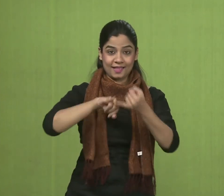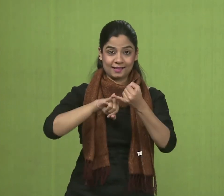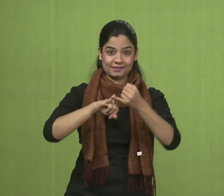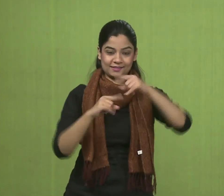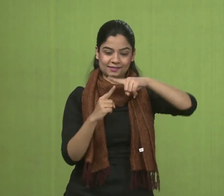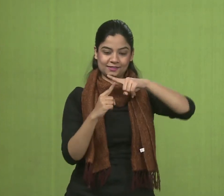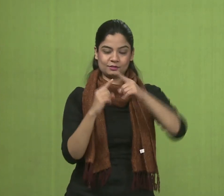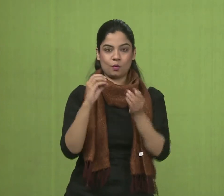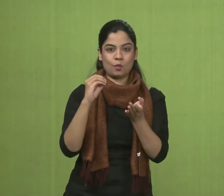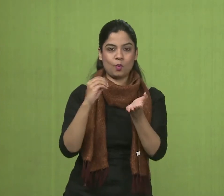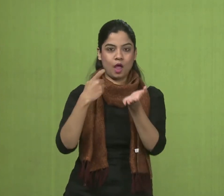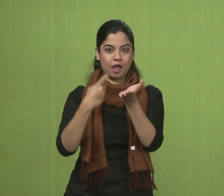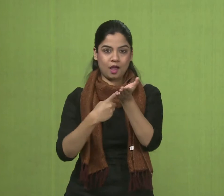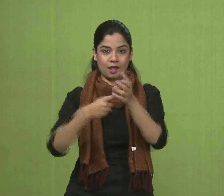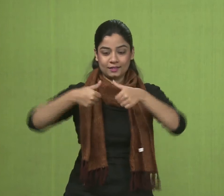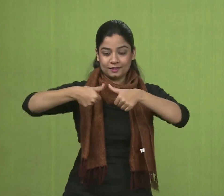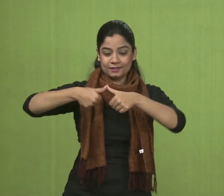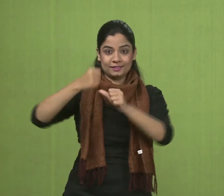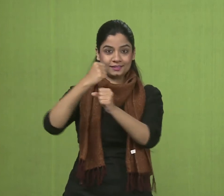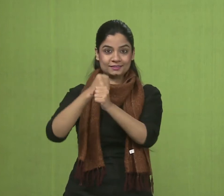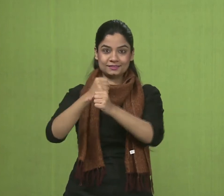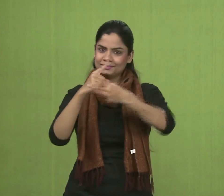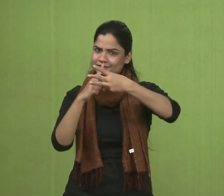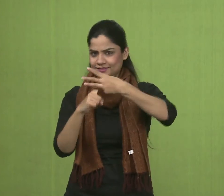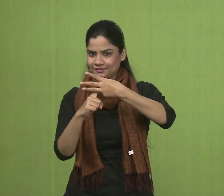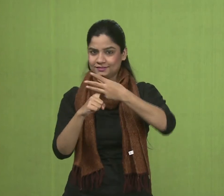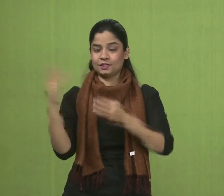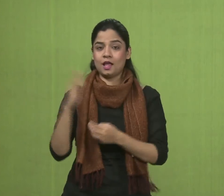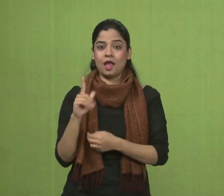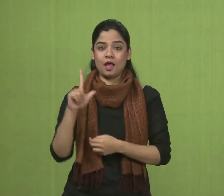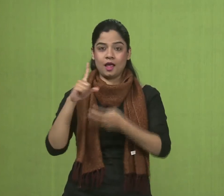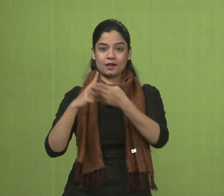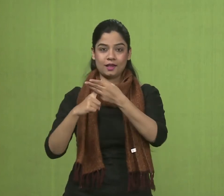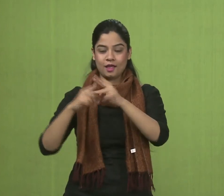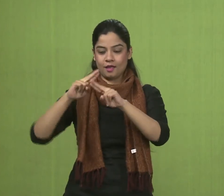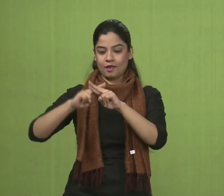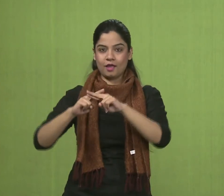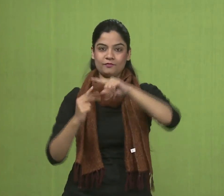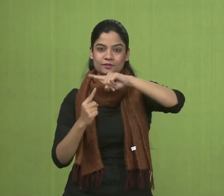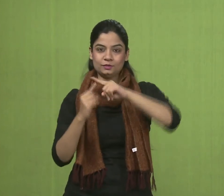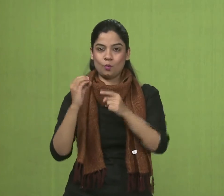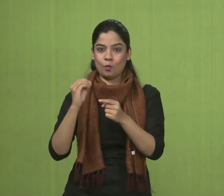Storage of leftovers. It means that whenever